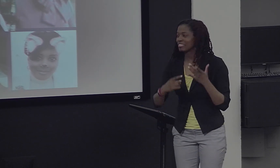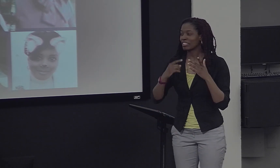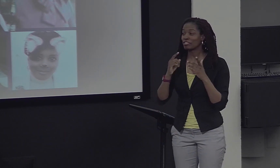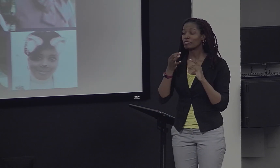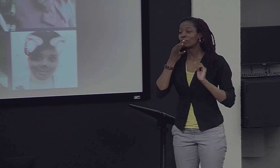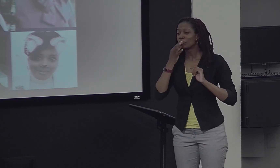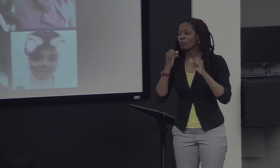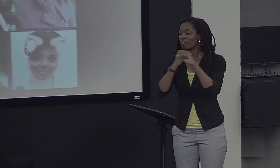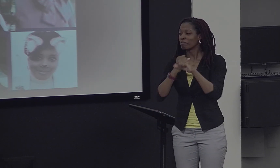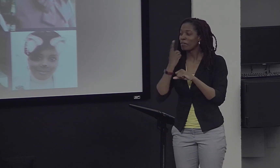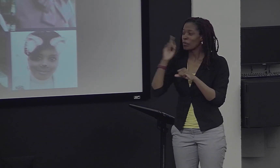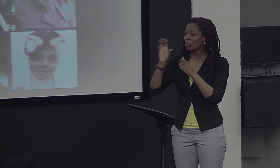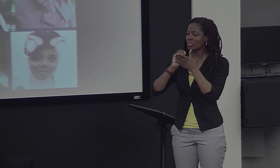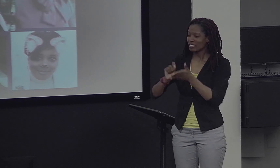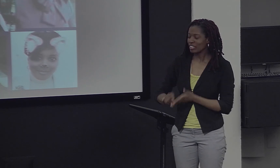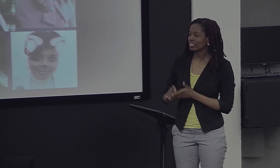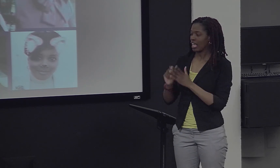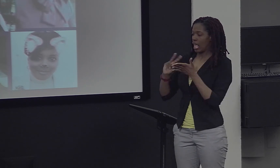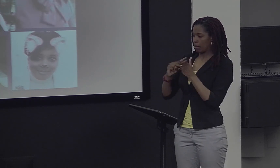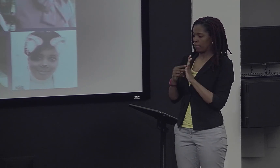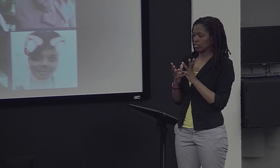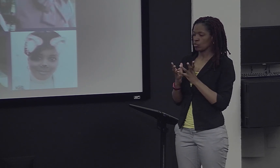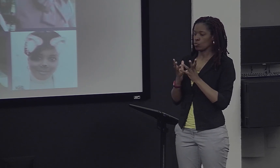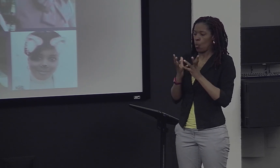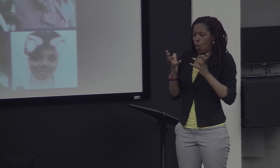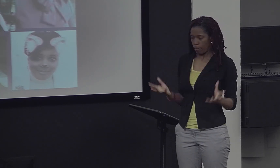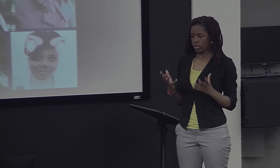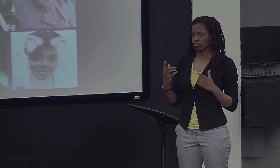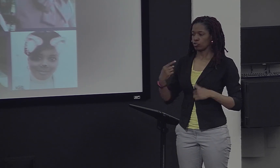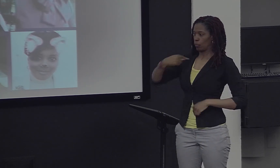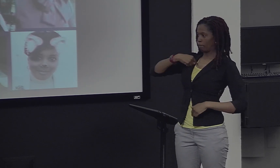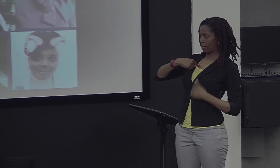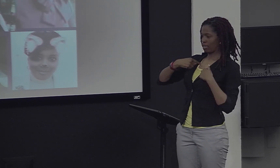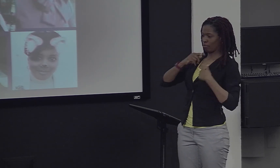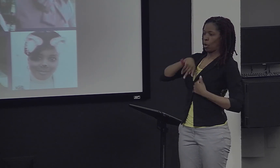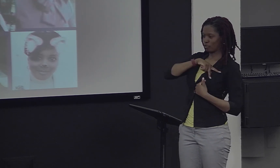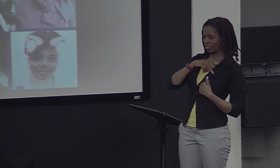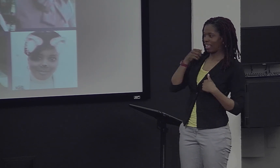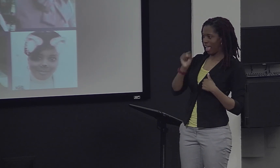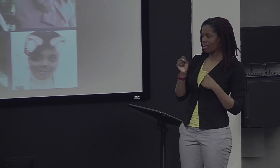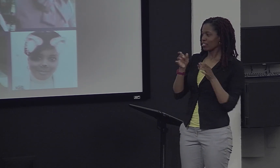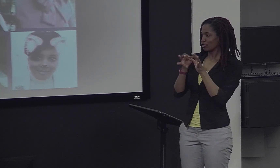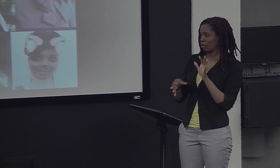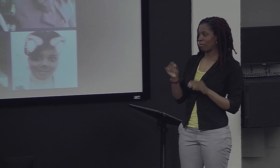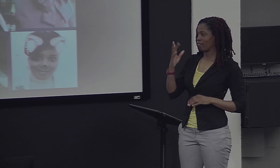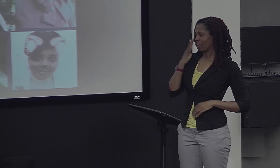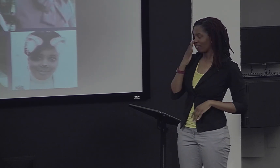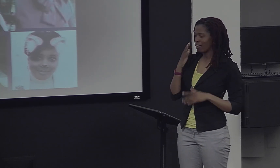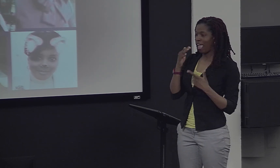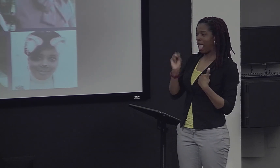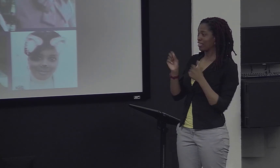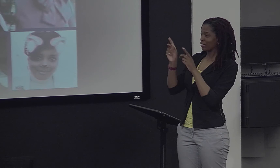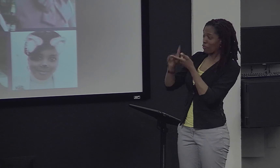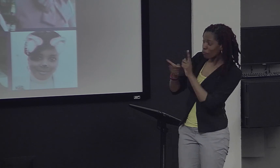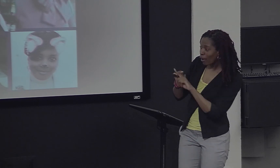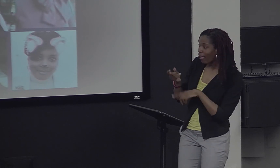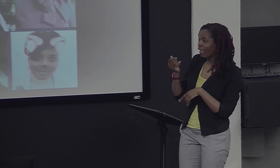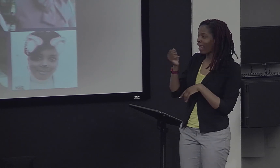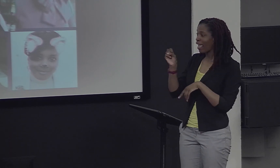presenting, starting this discussion, defending your dissertation. It means so much to me personally as an interpreter of color, as